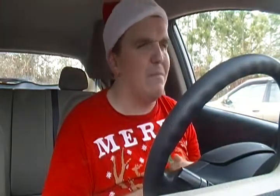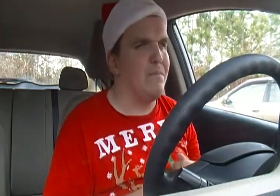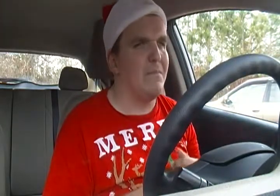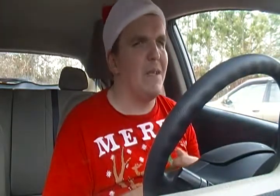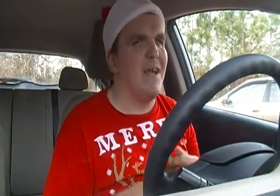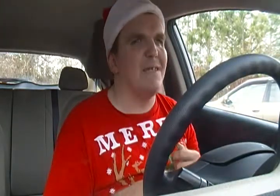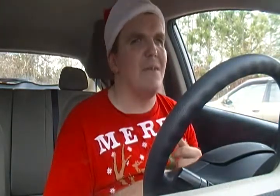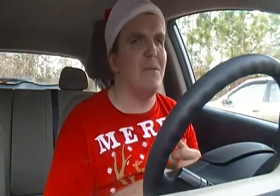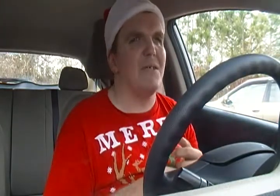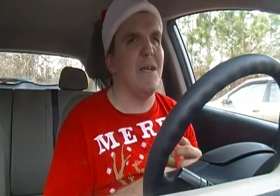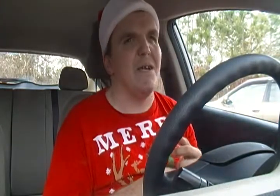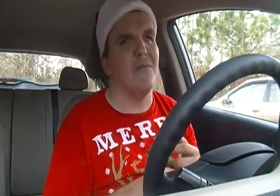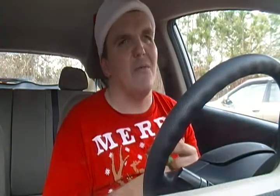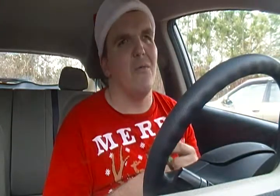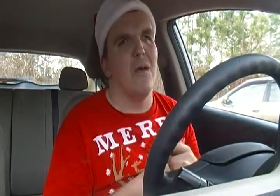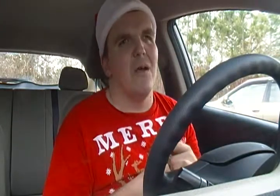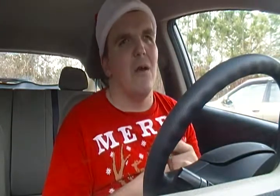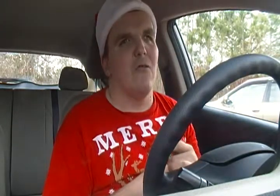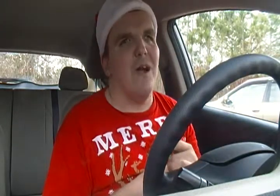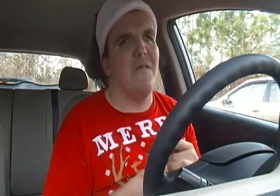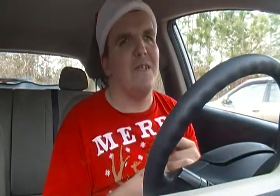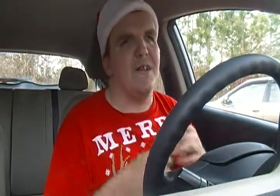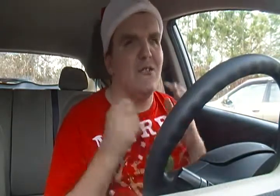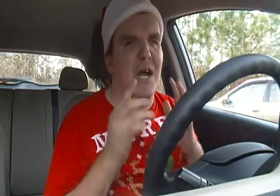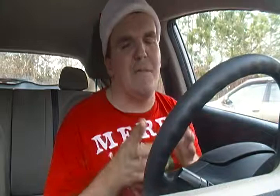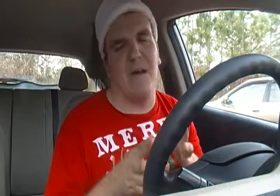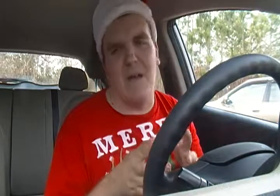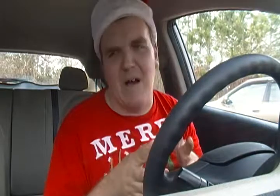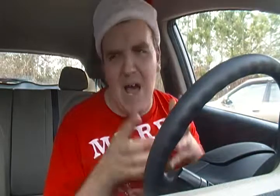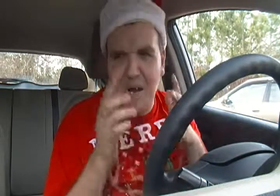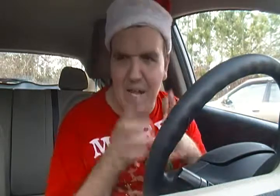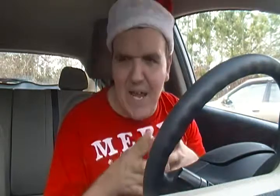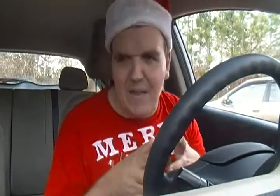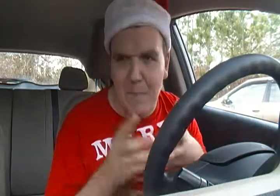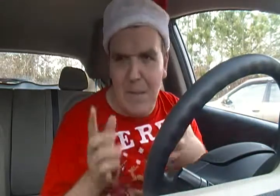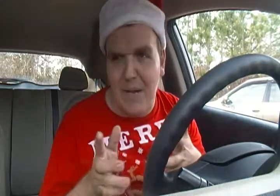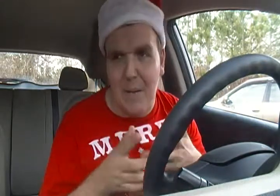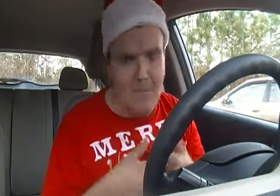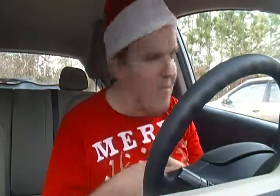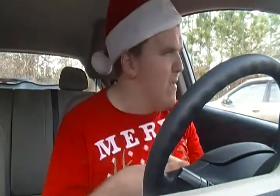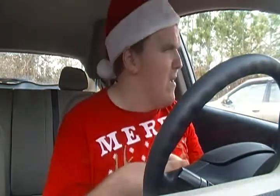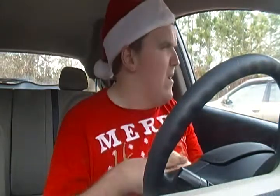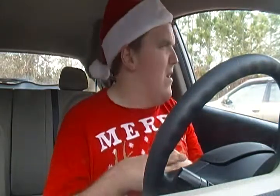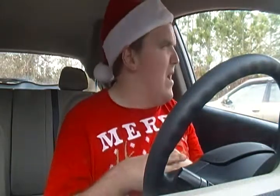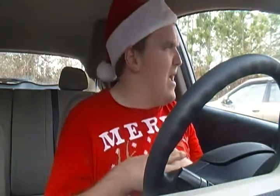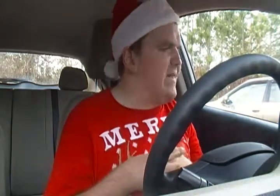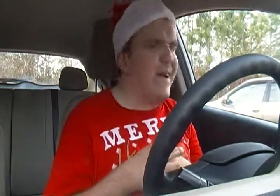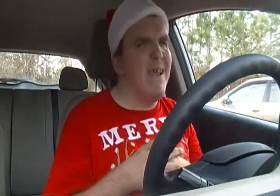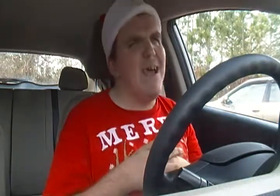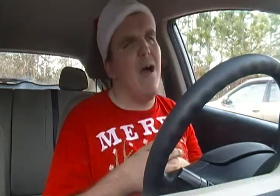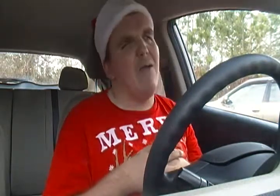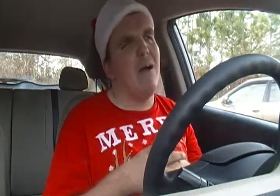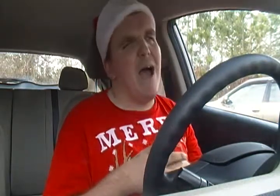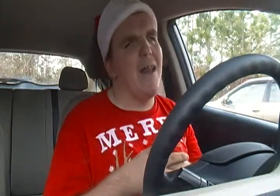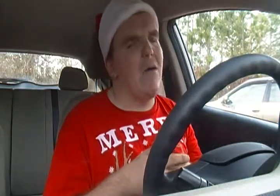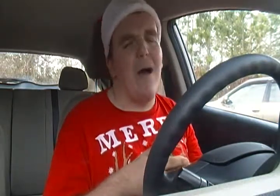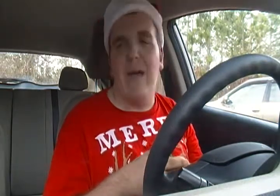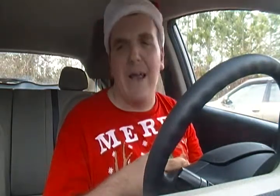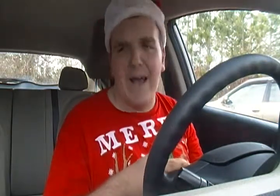um the next thing we see is old ralphie's still trying to figure out how to get the bb gun and he's like yeah i'll i know i'll gotta